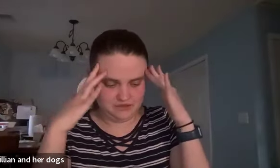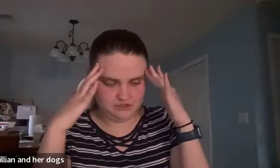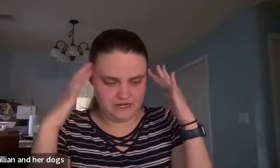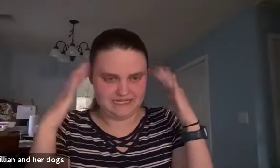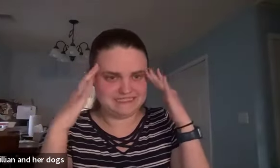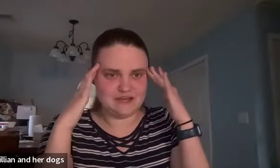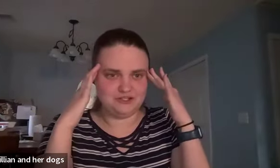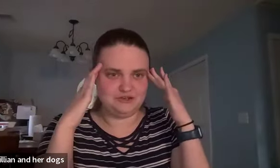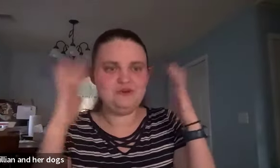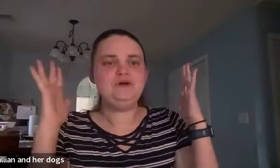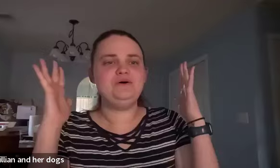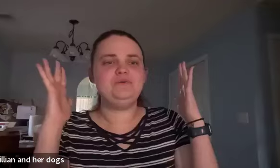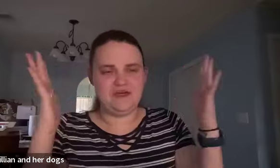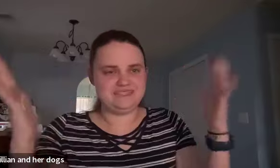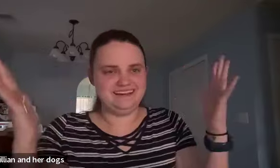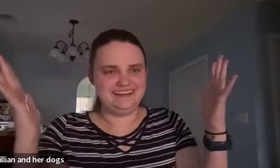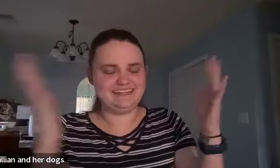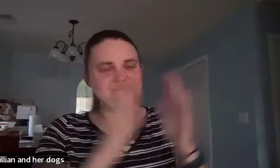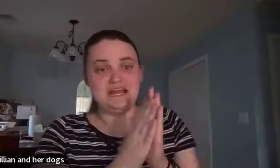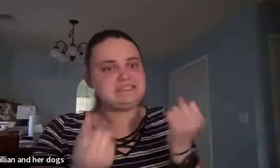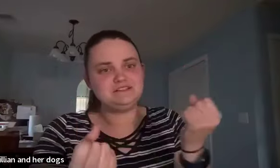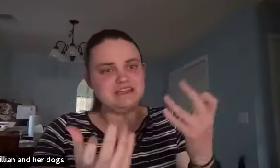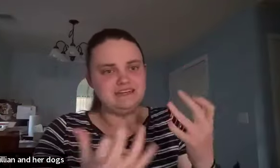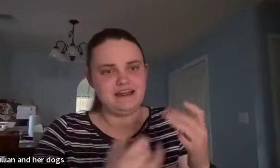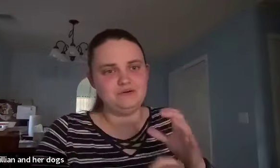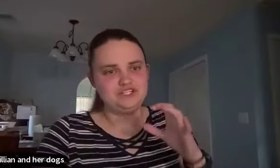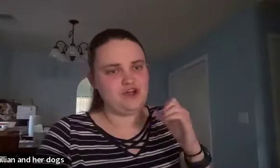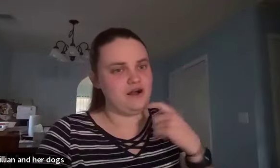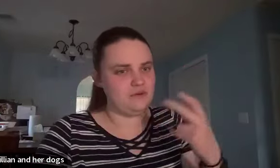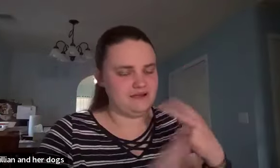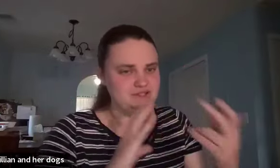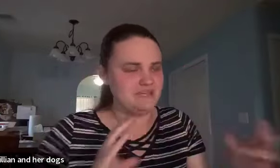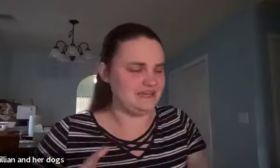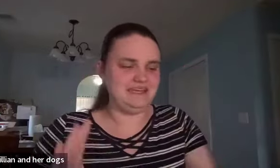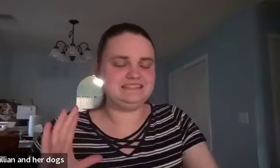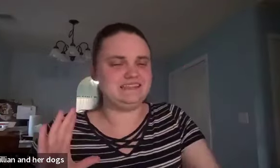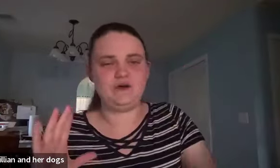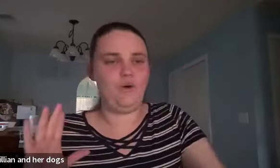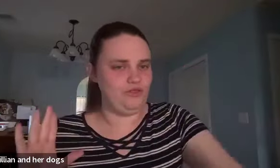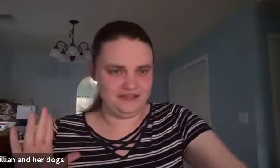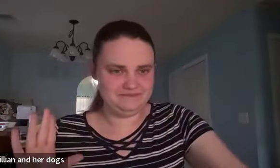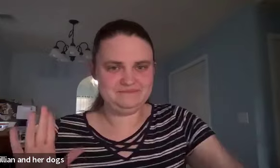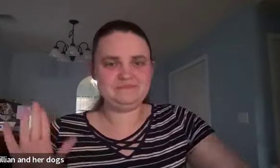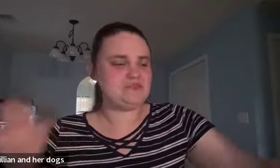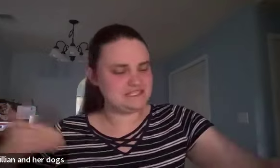tell you what I need to tell you without signing it? And I still sign it. I will just talk while I'm doing it. And it's a whole thing. But that's